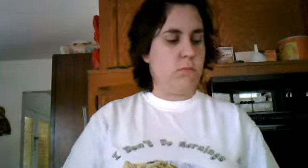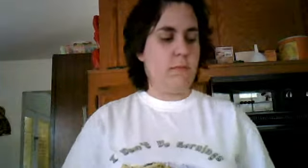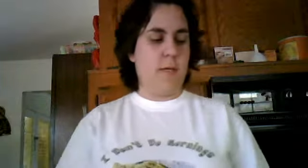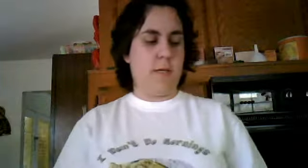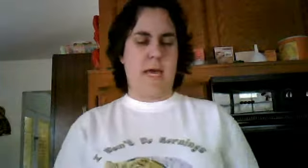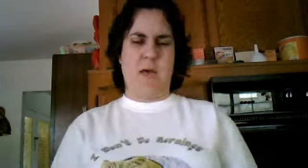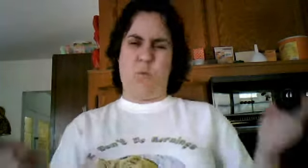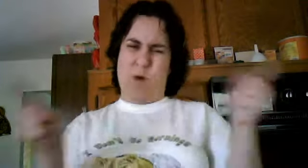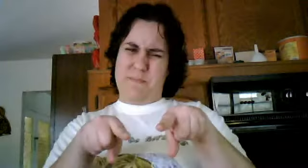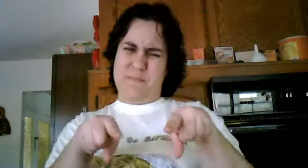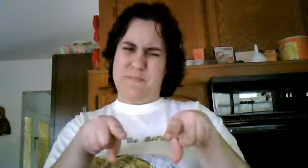Okay, when?